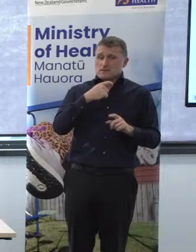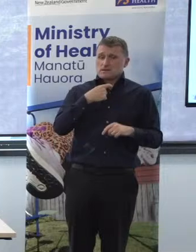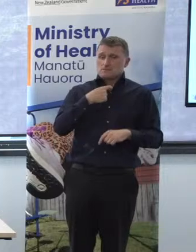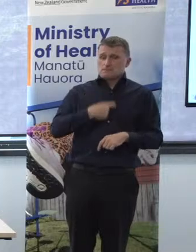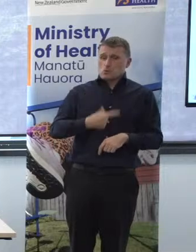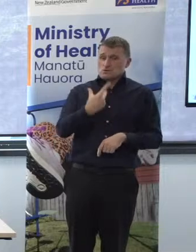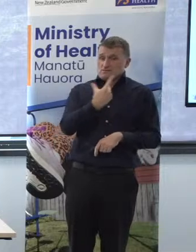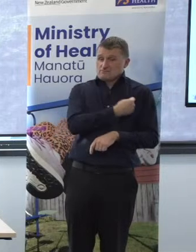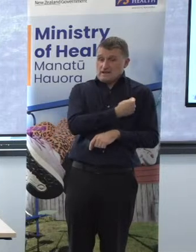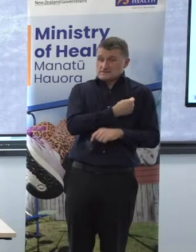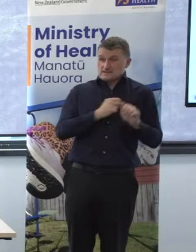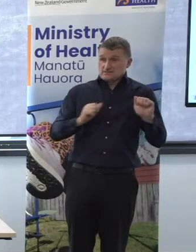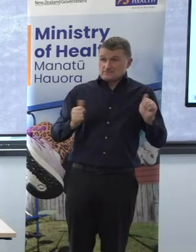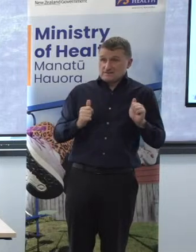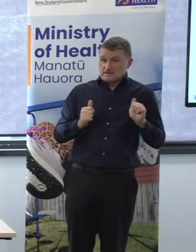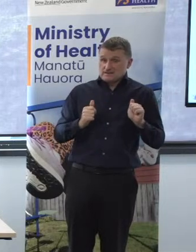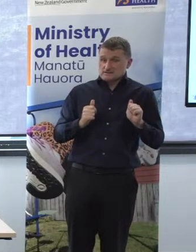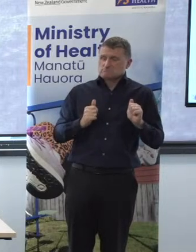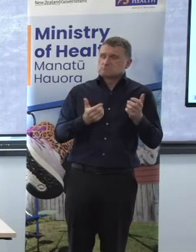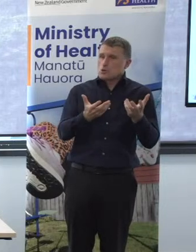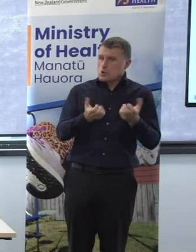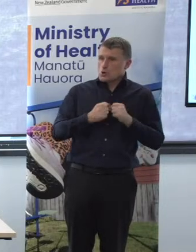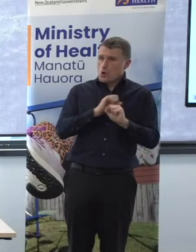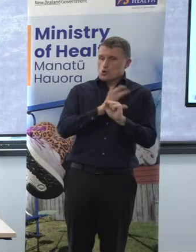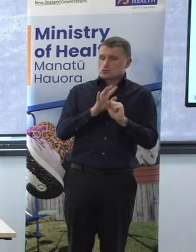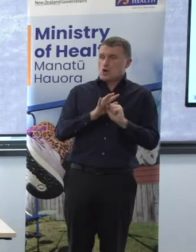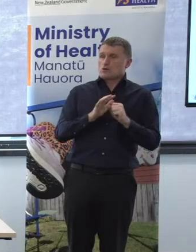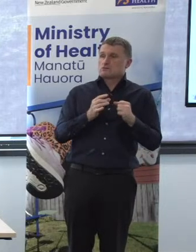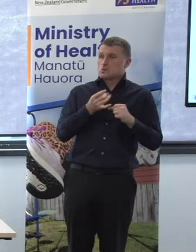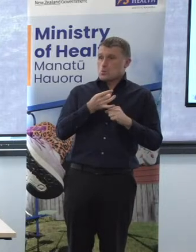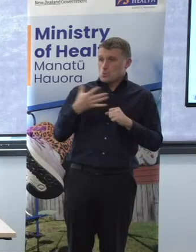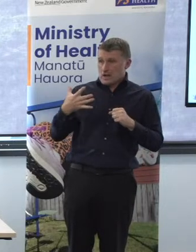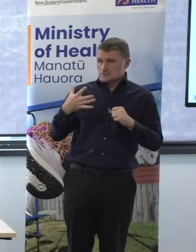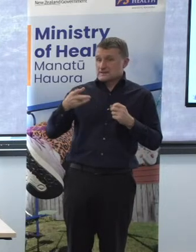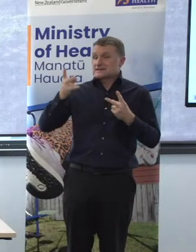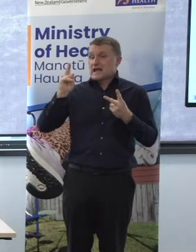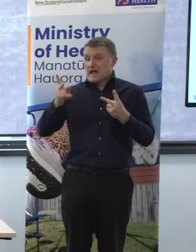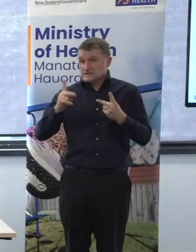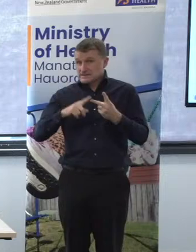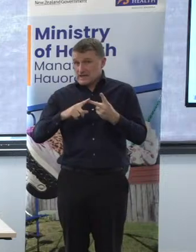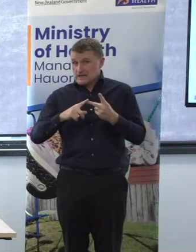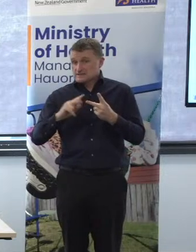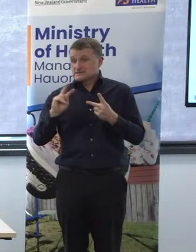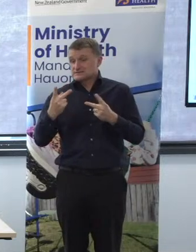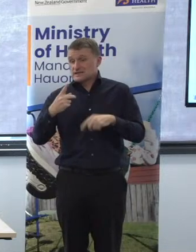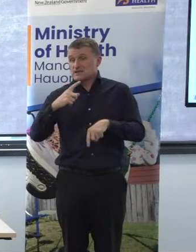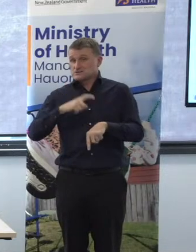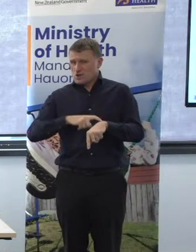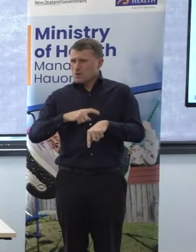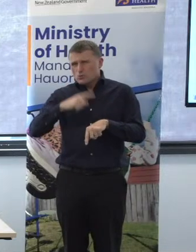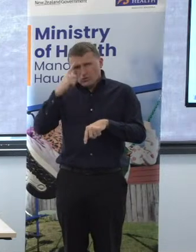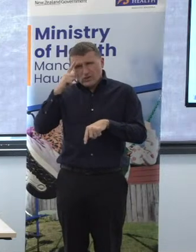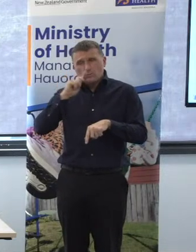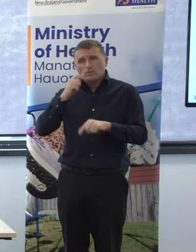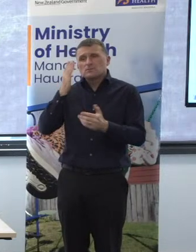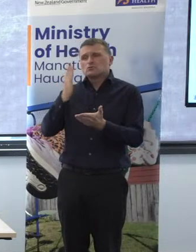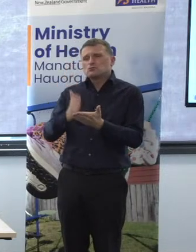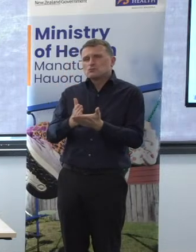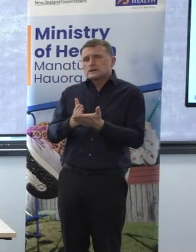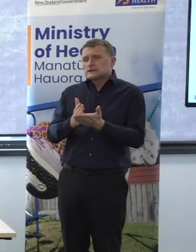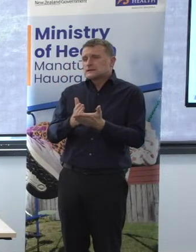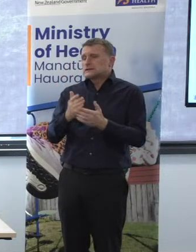that sort of a potential reality going forward, that maybe every year you can expect to get COVID once or twice, even if you're fully